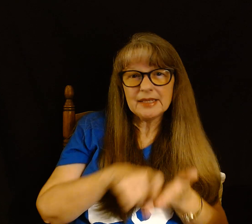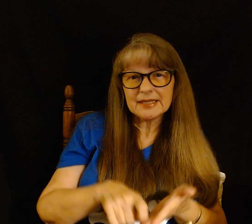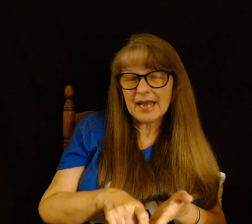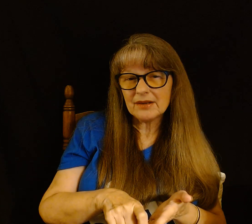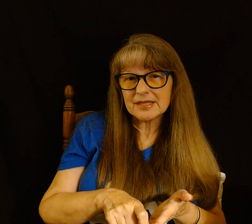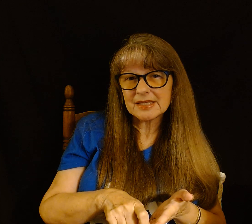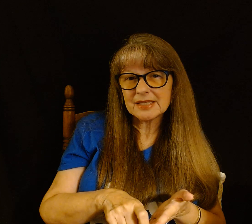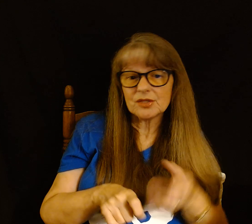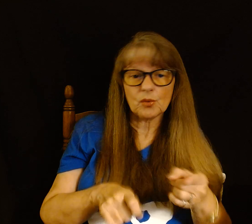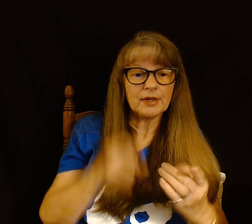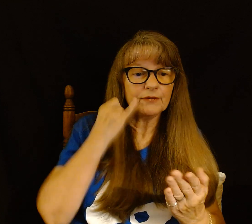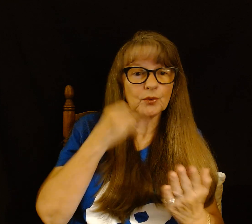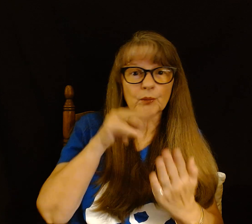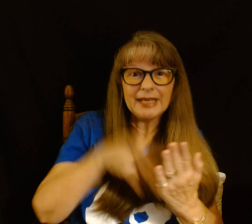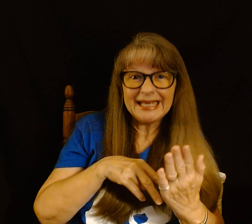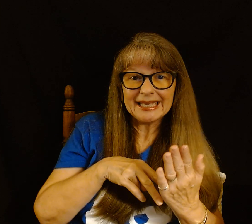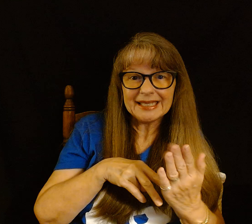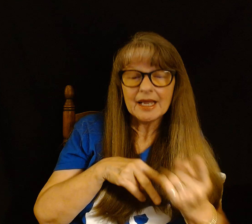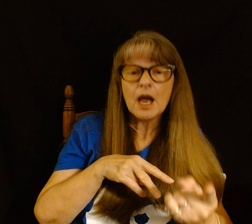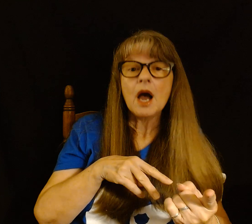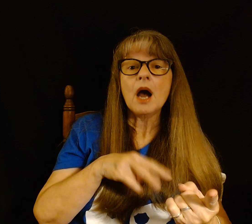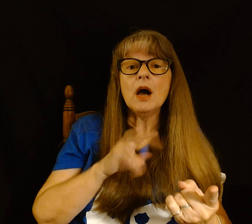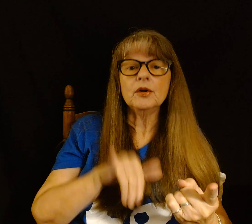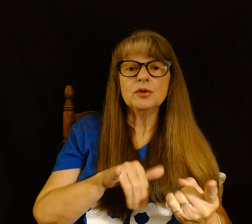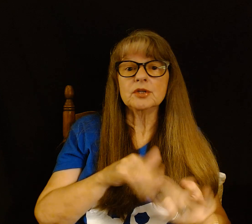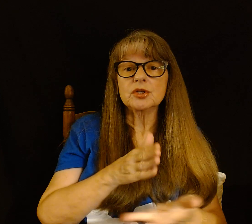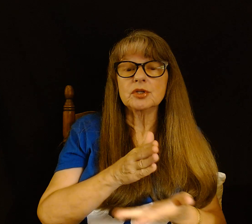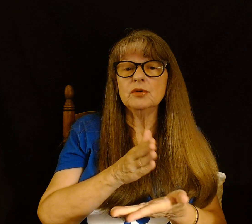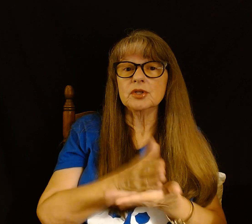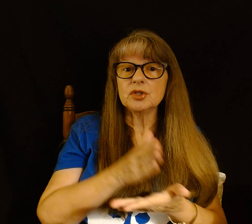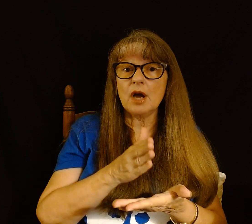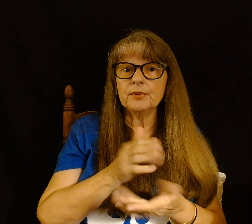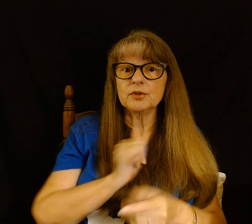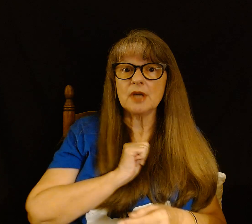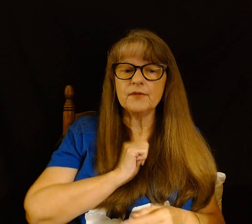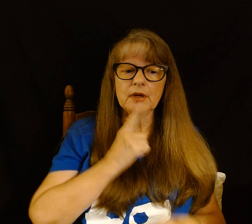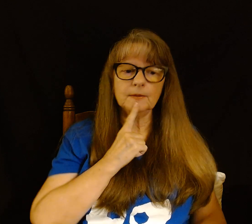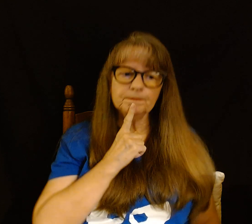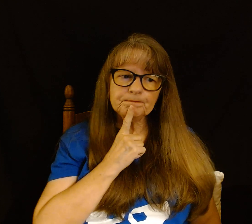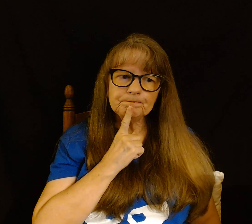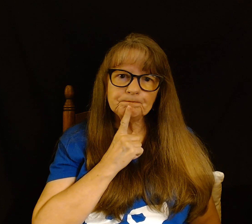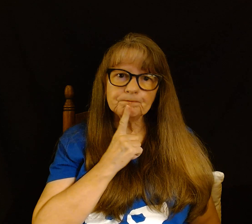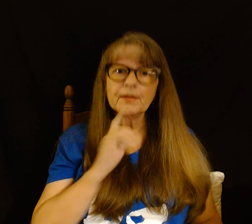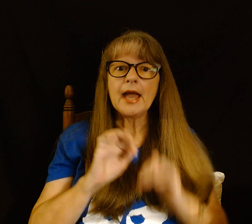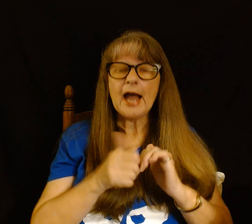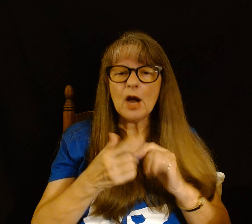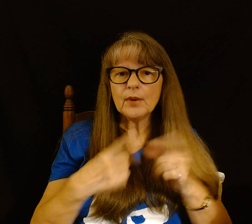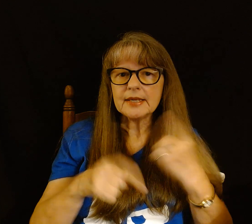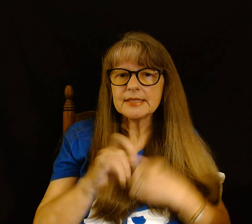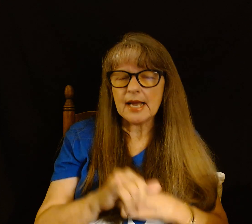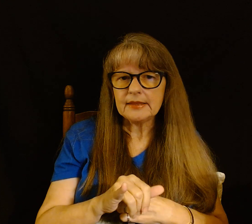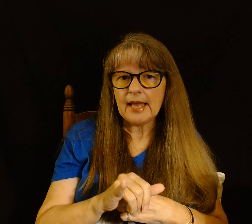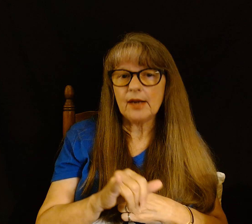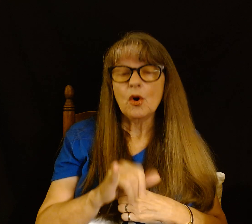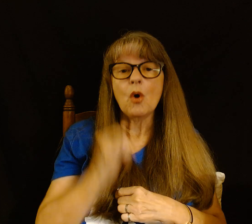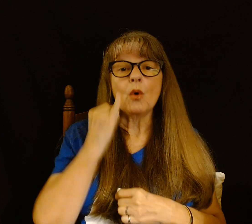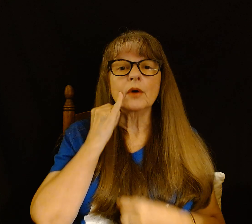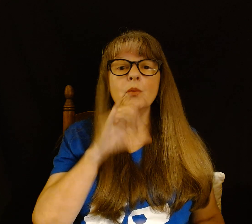down in a sentence, or if you're reading it, you can stop yourself and go, how would I sign that? Or